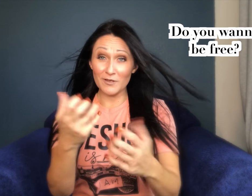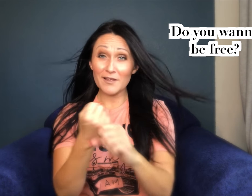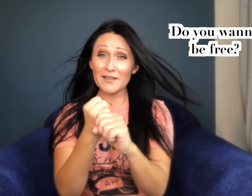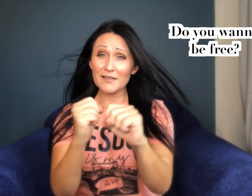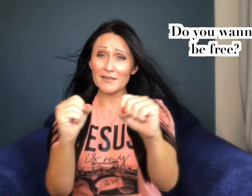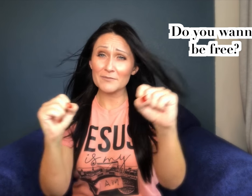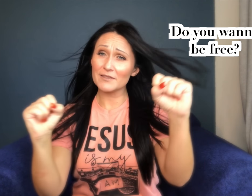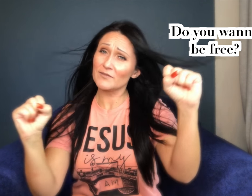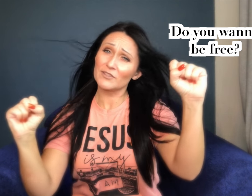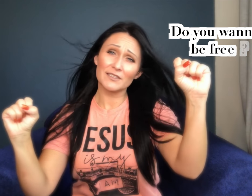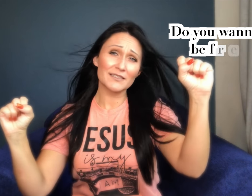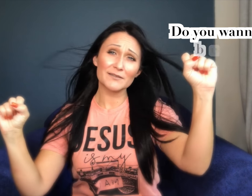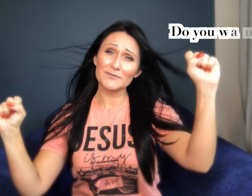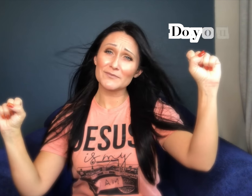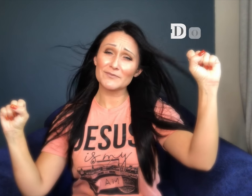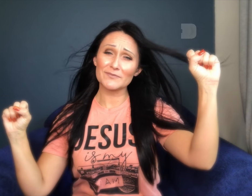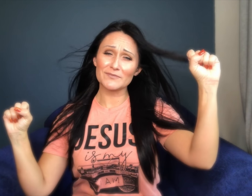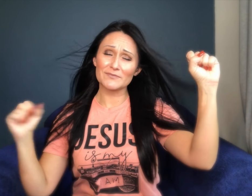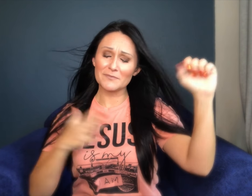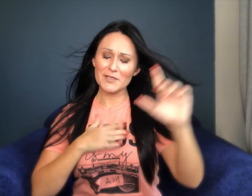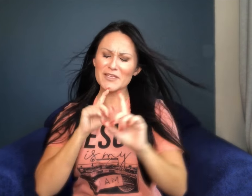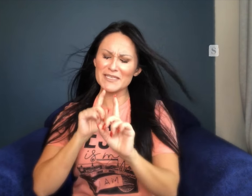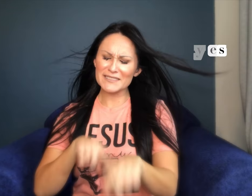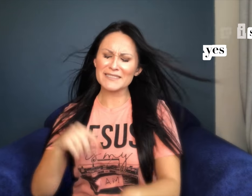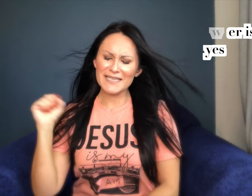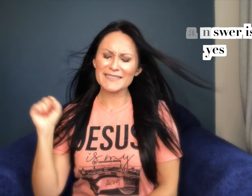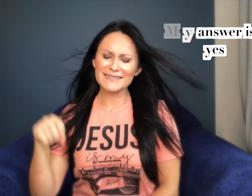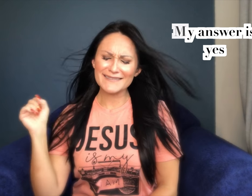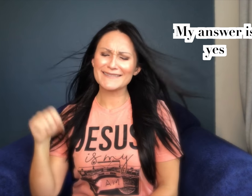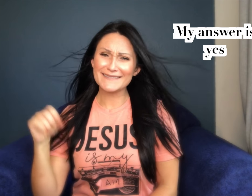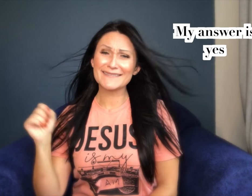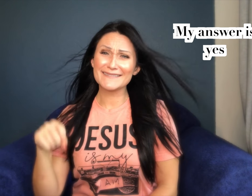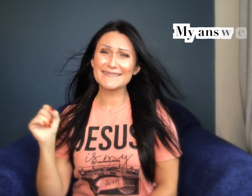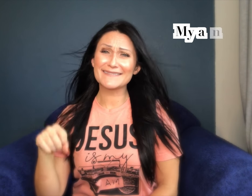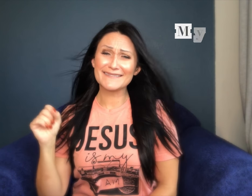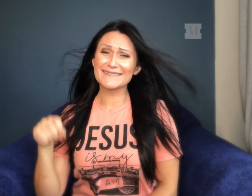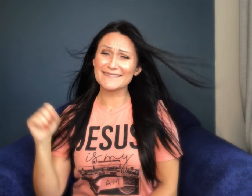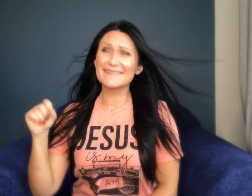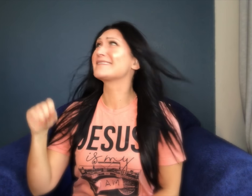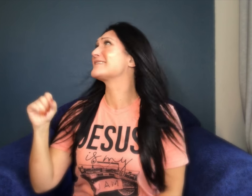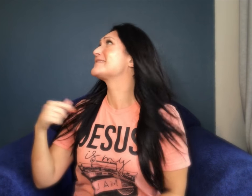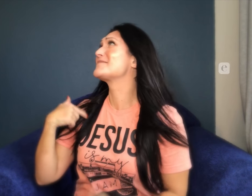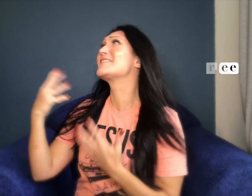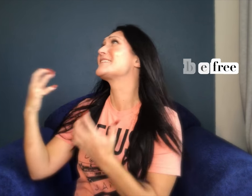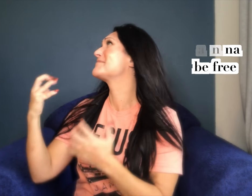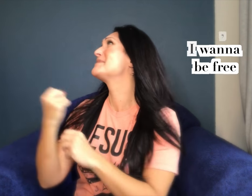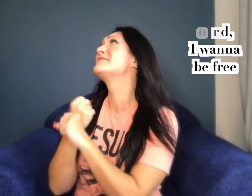Do you want to be free? My answer is yes. Lord, I